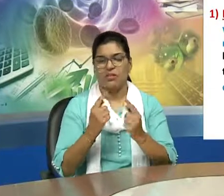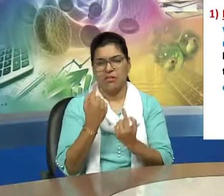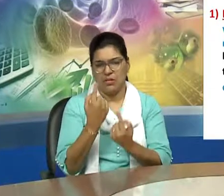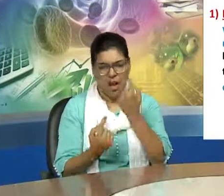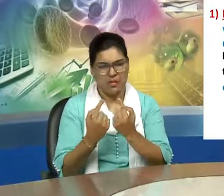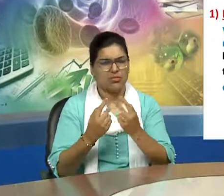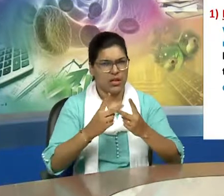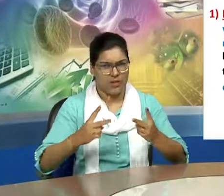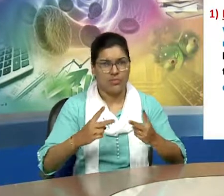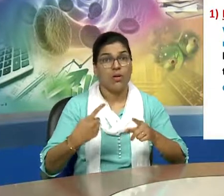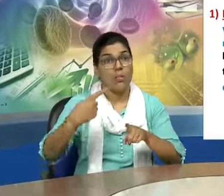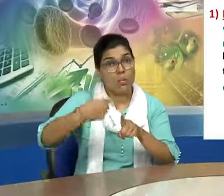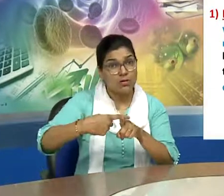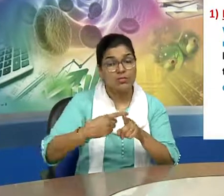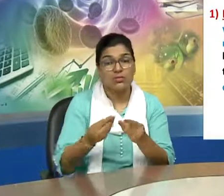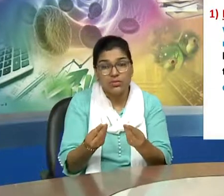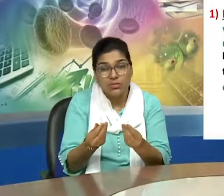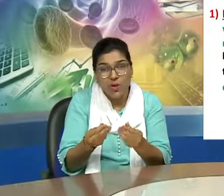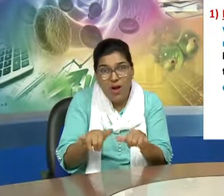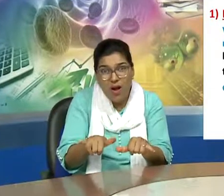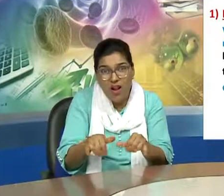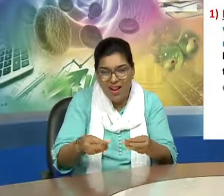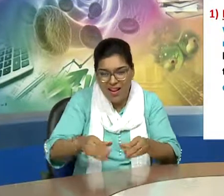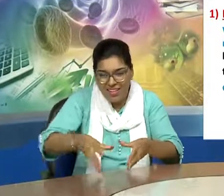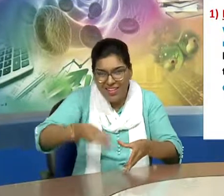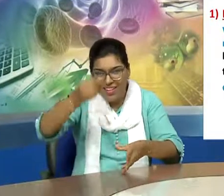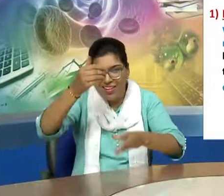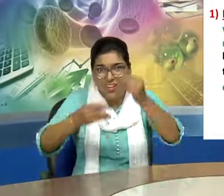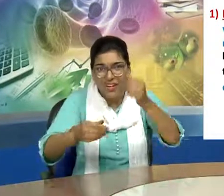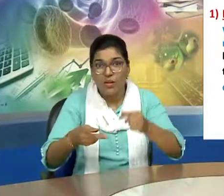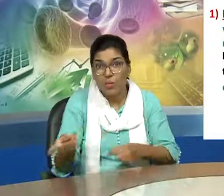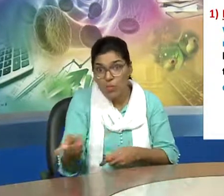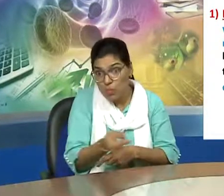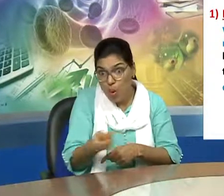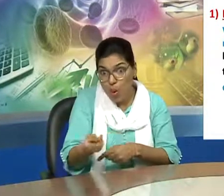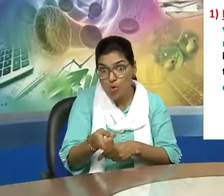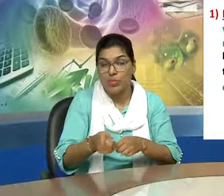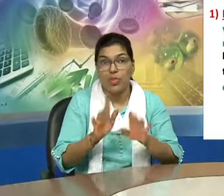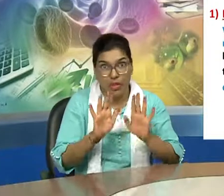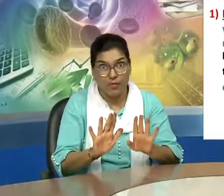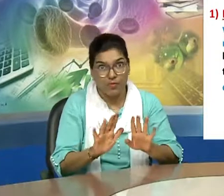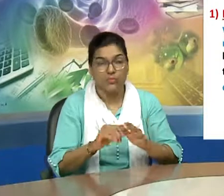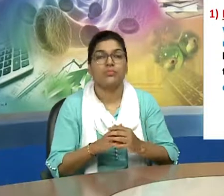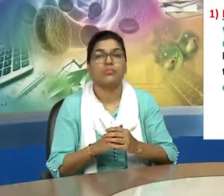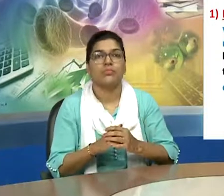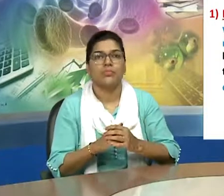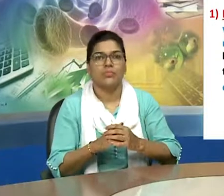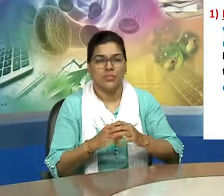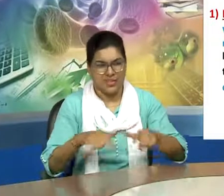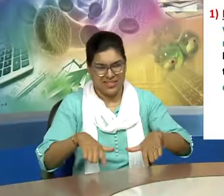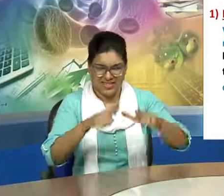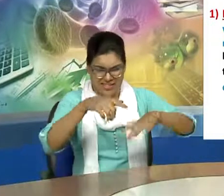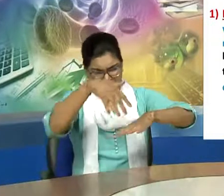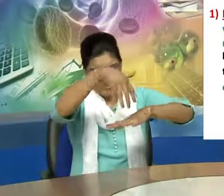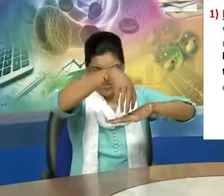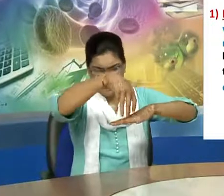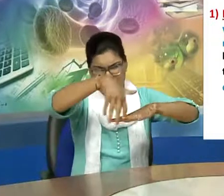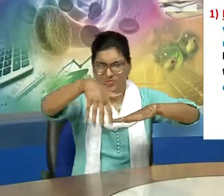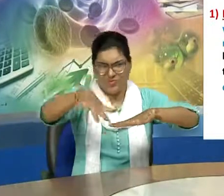vegetation. We know that vegetation and soil are removed